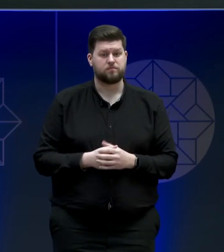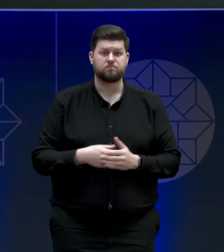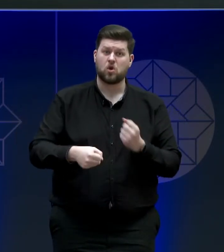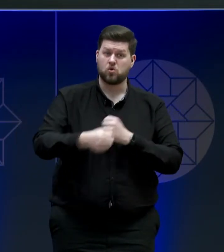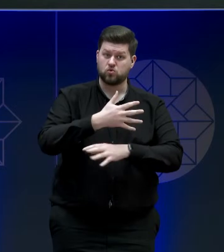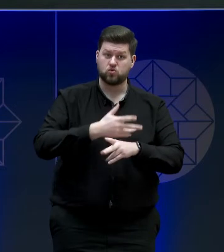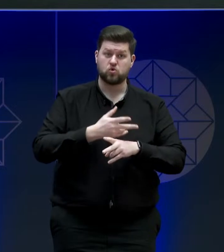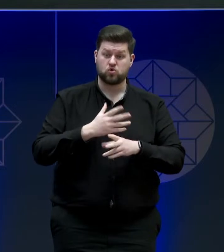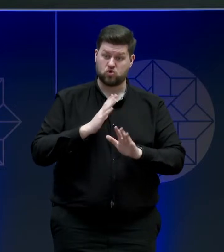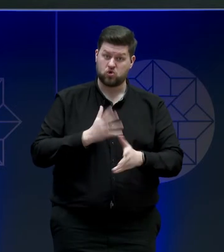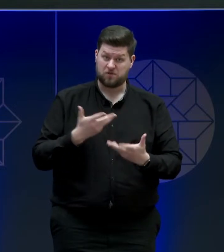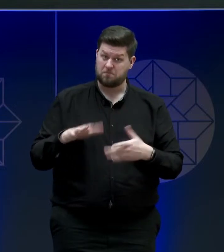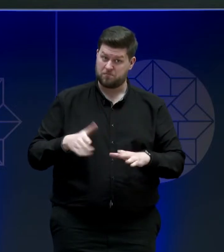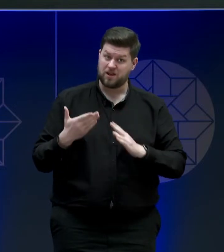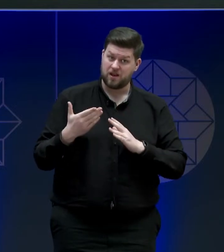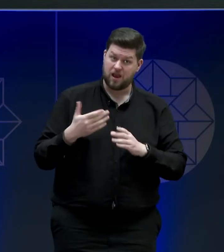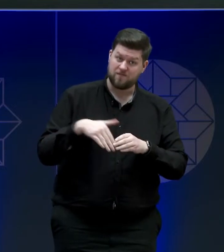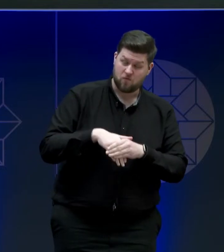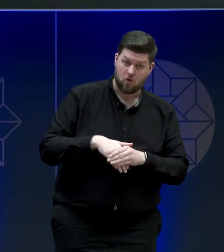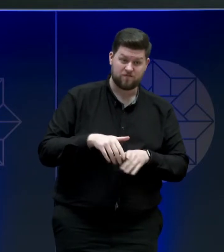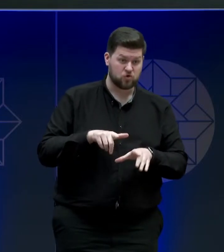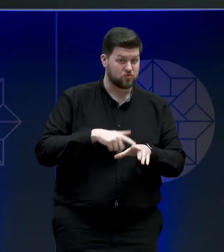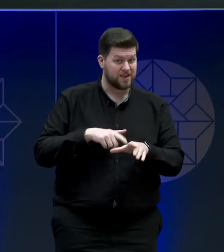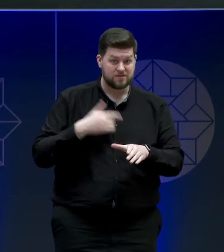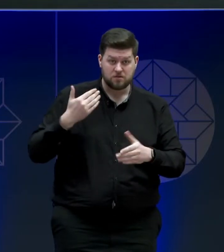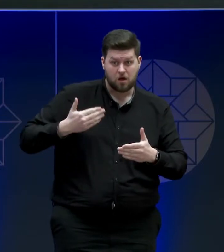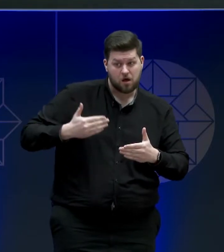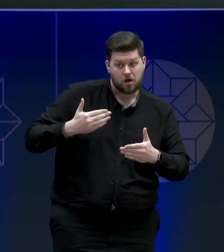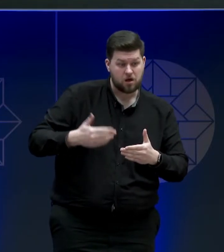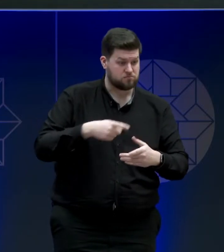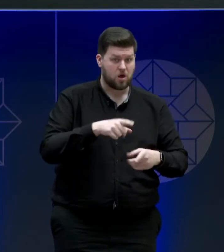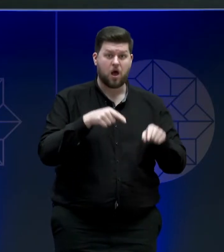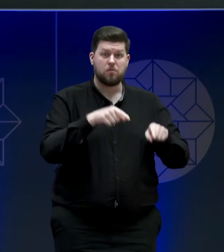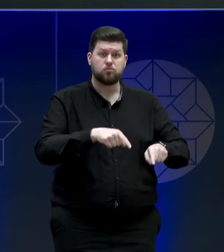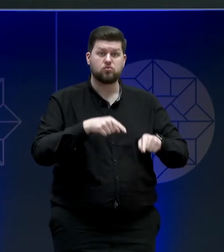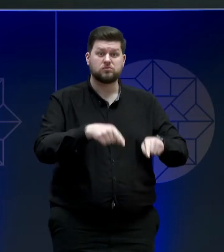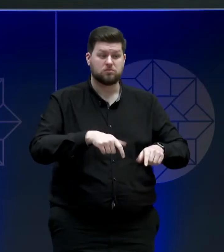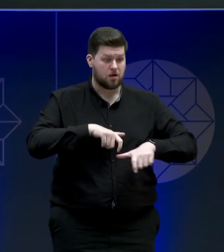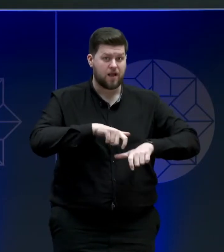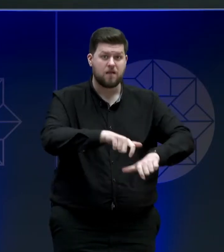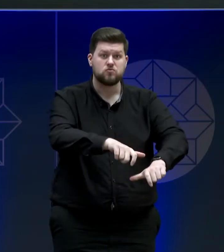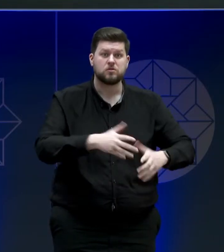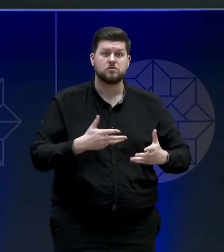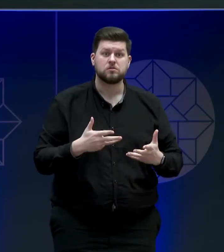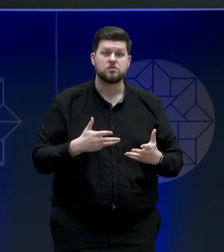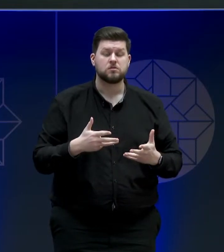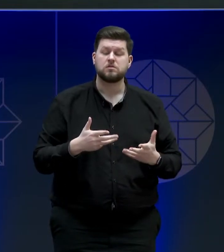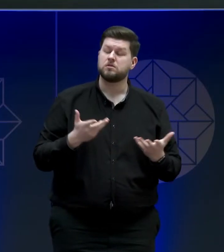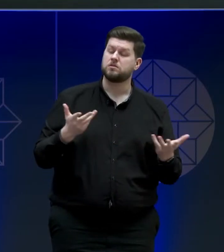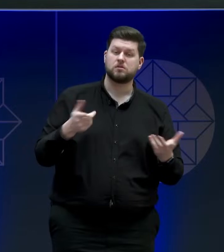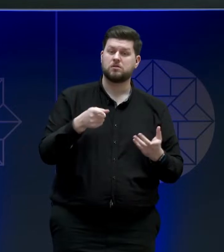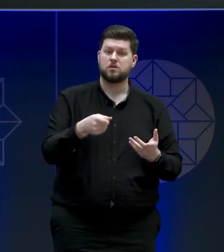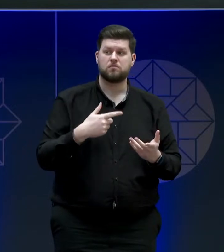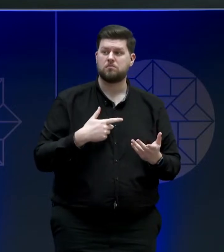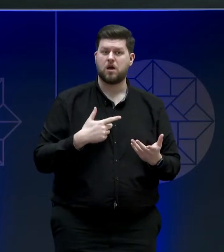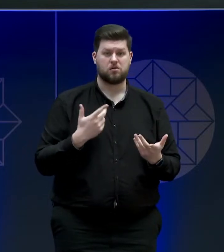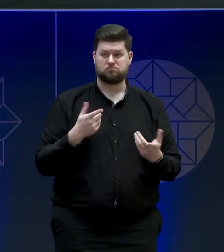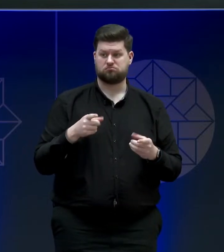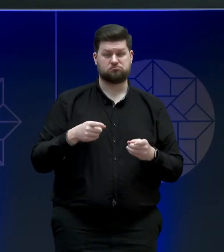were involved for a number of years. The abuse continued, and social services didn't alert police. It was someone else that eventually brought police